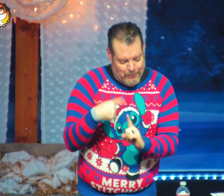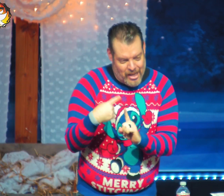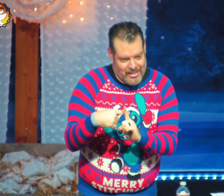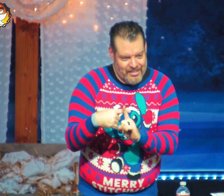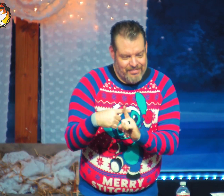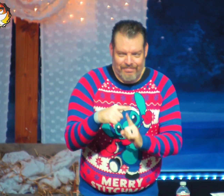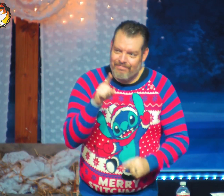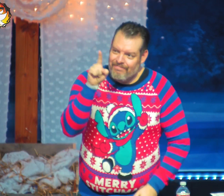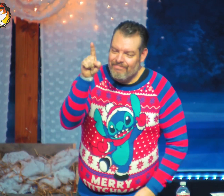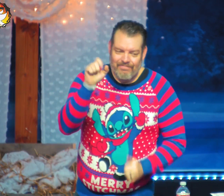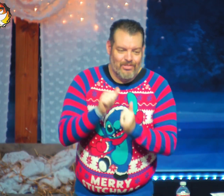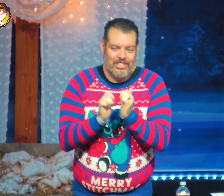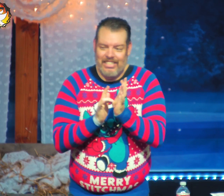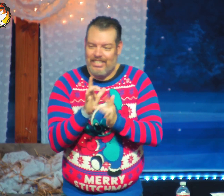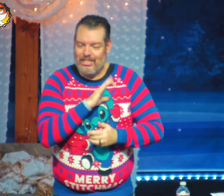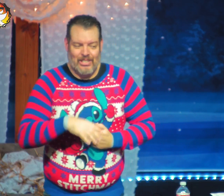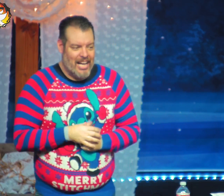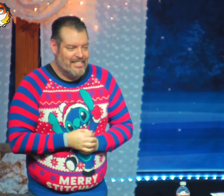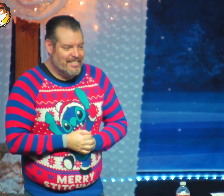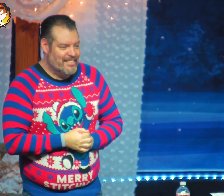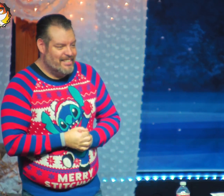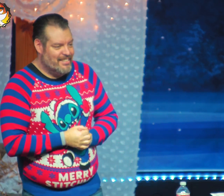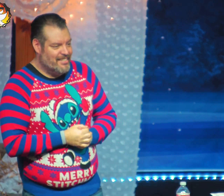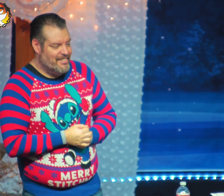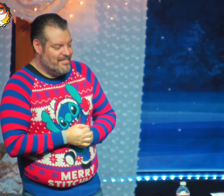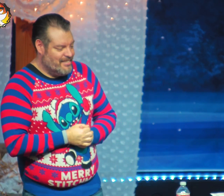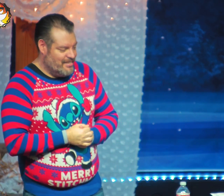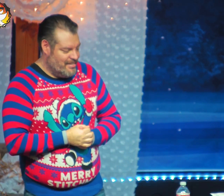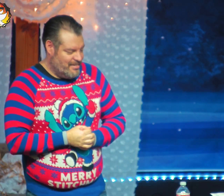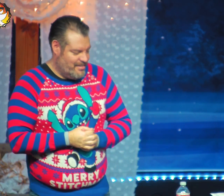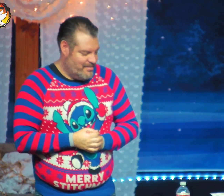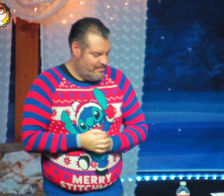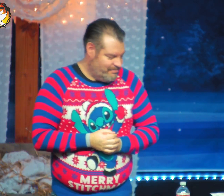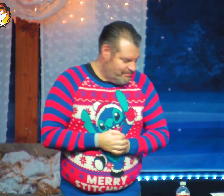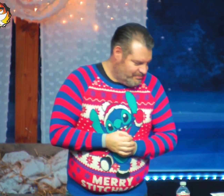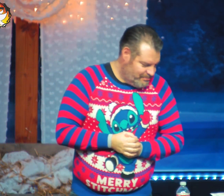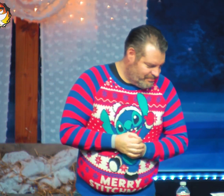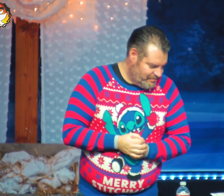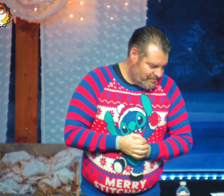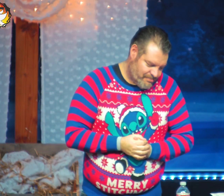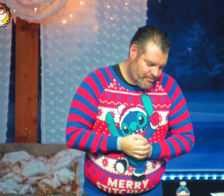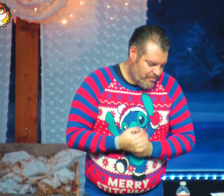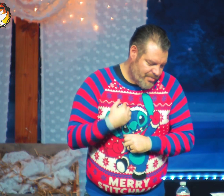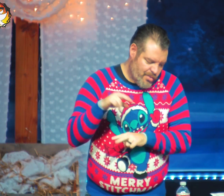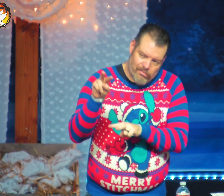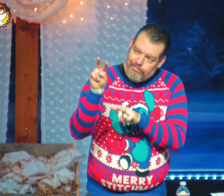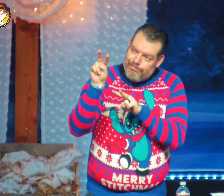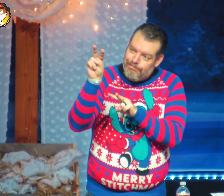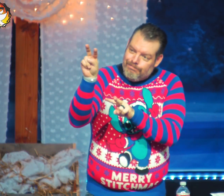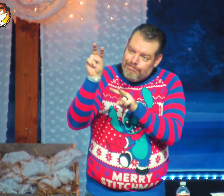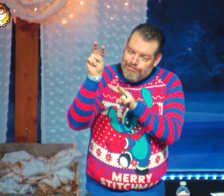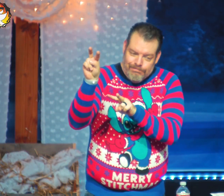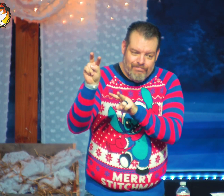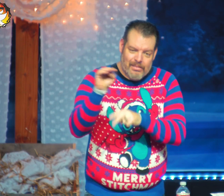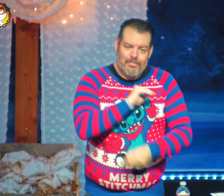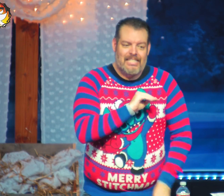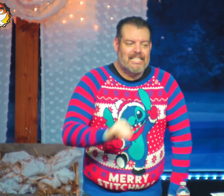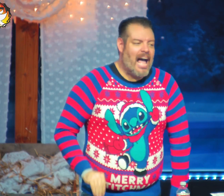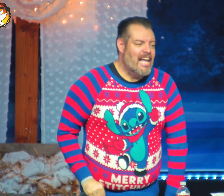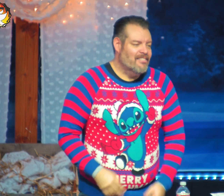going. But knowing the time that I die, that I can be with Jesus, I can have hope.